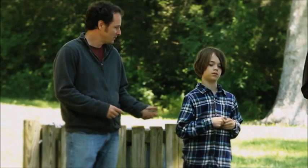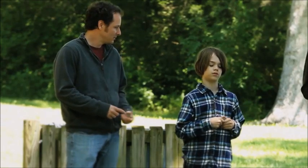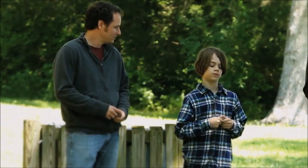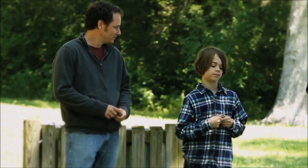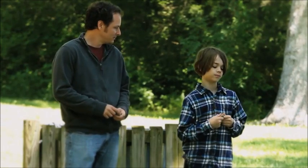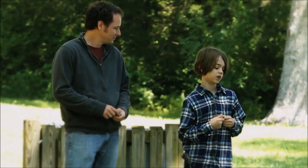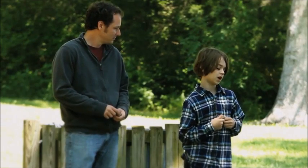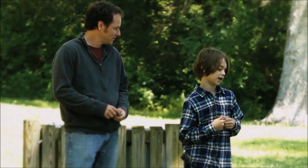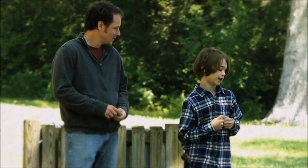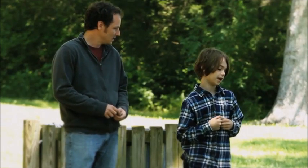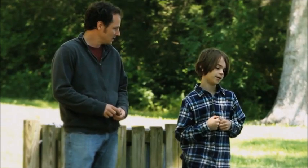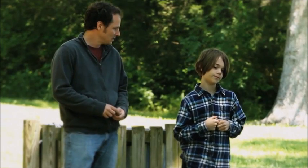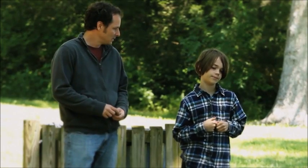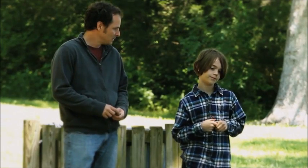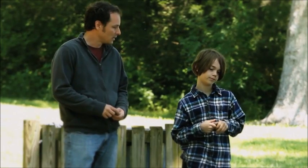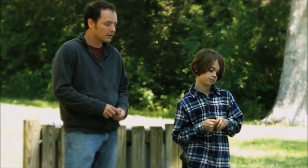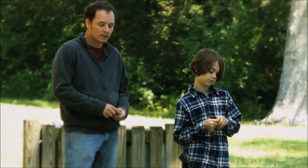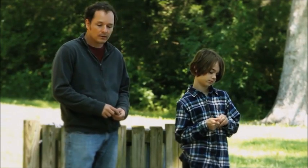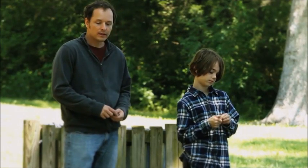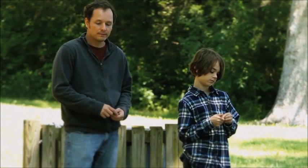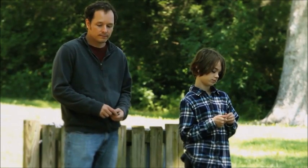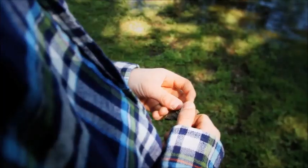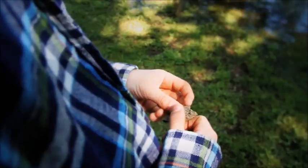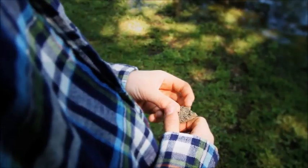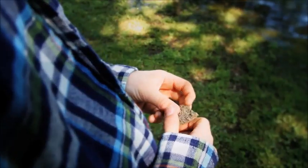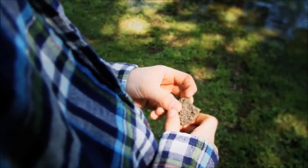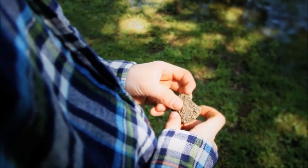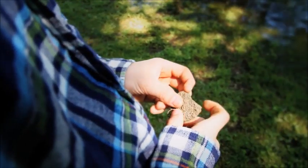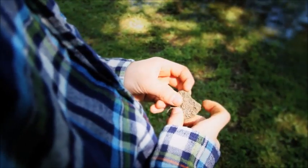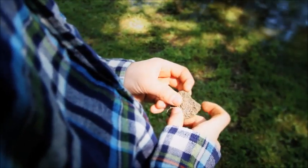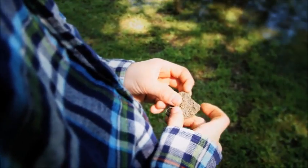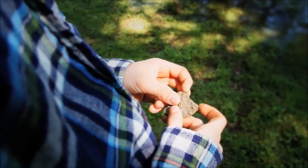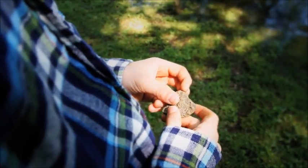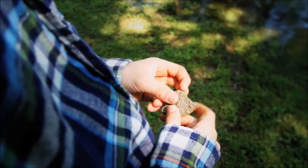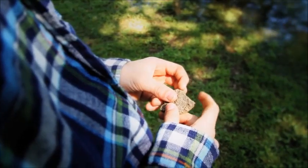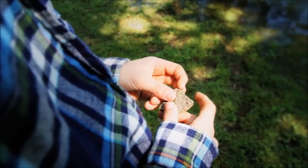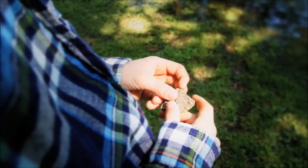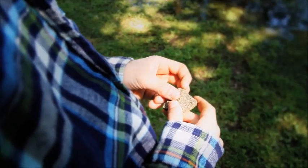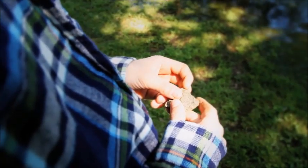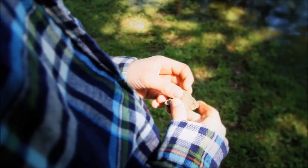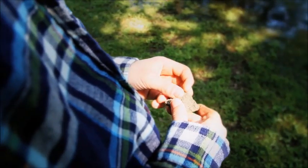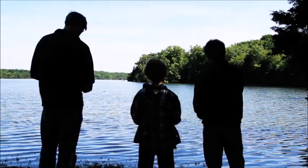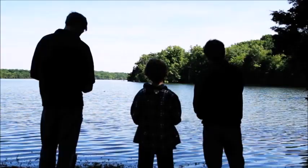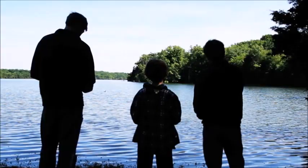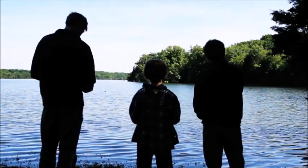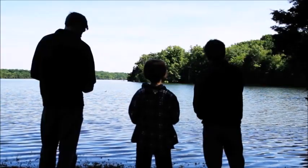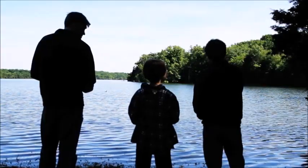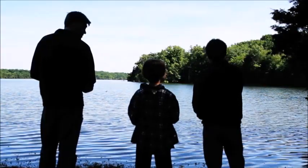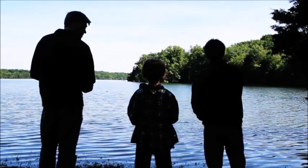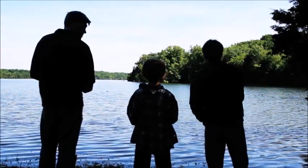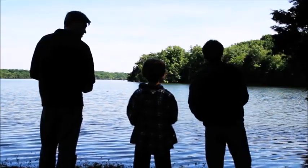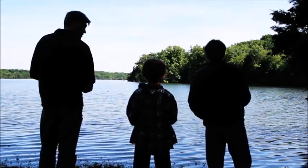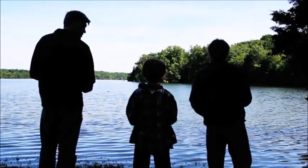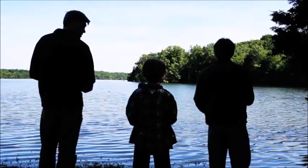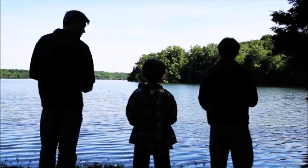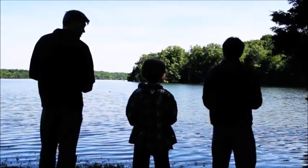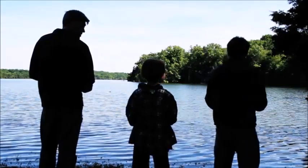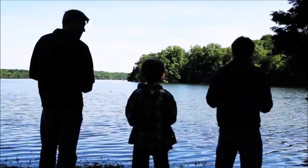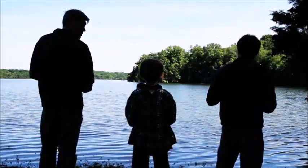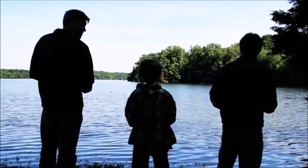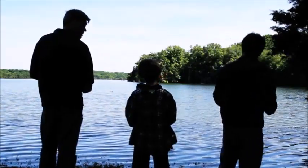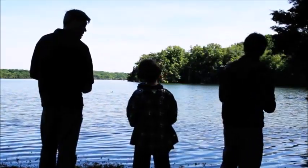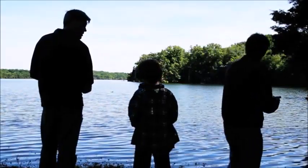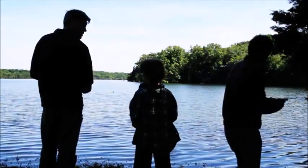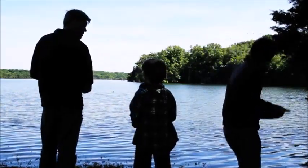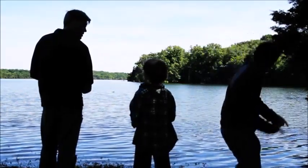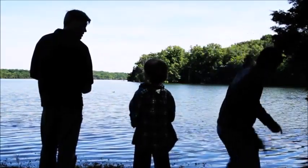You got one? Not yet. Not yet, okay. This one's for him being the reason I even know anything at all about the